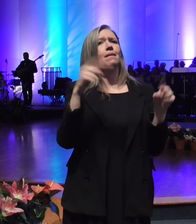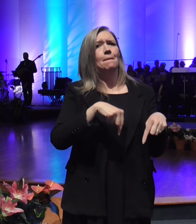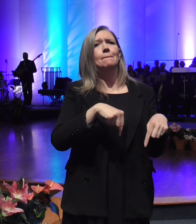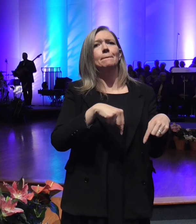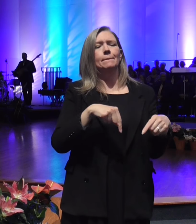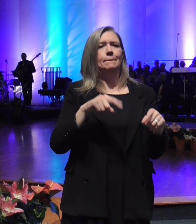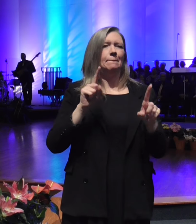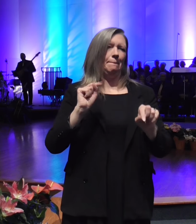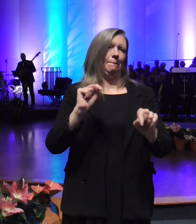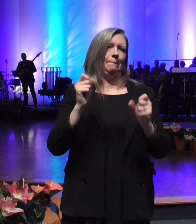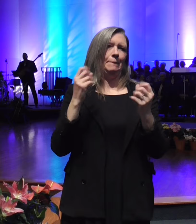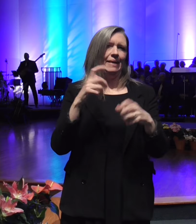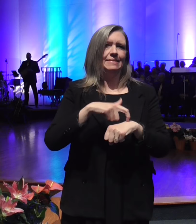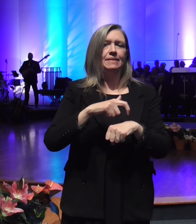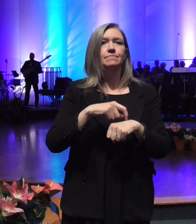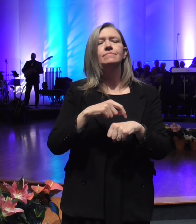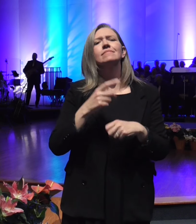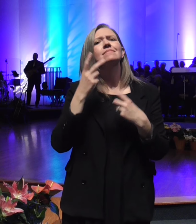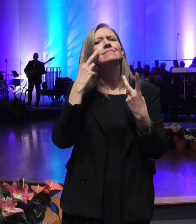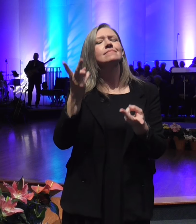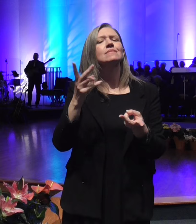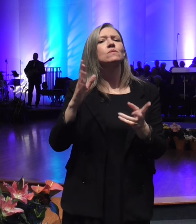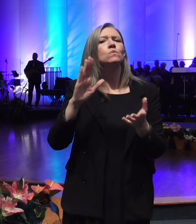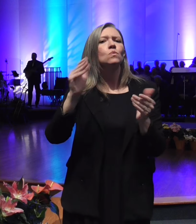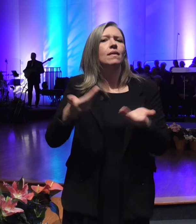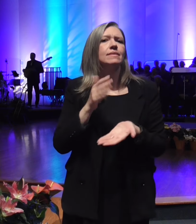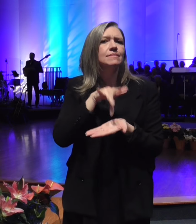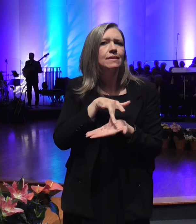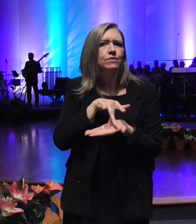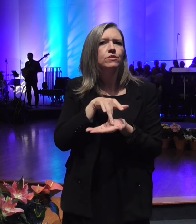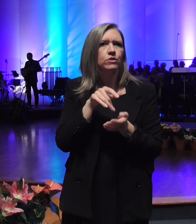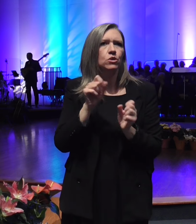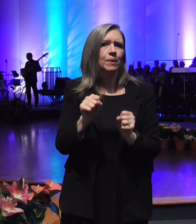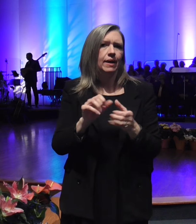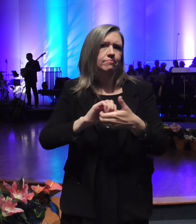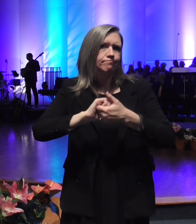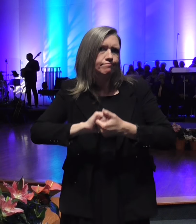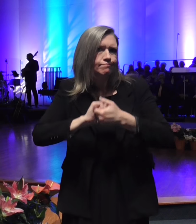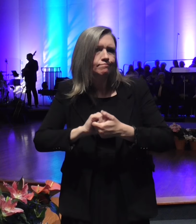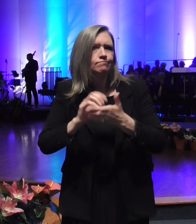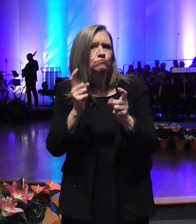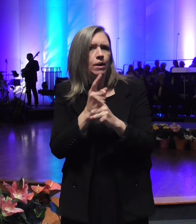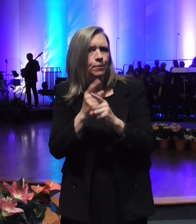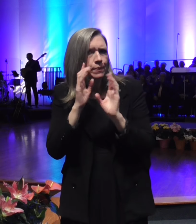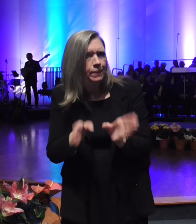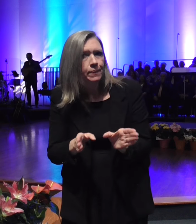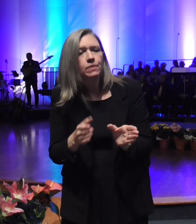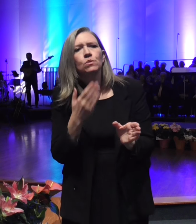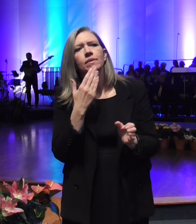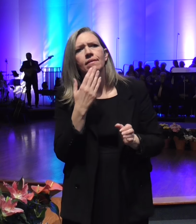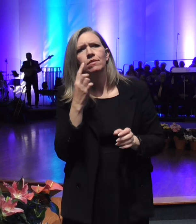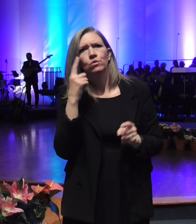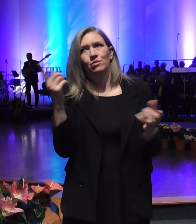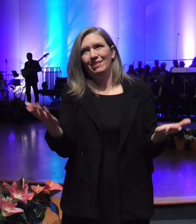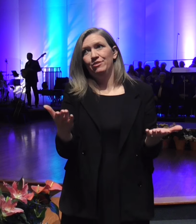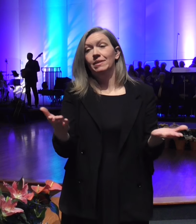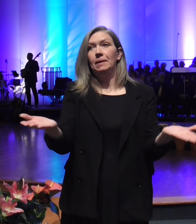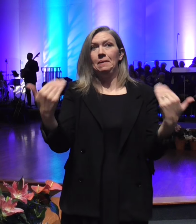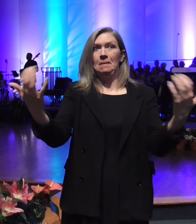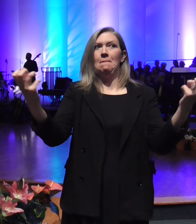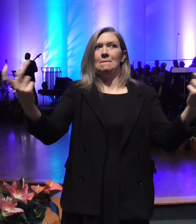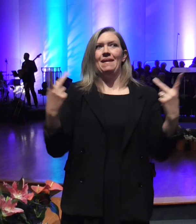many times. Please stop by the Welcome Center before you go so we can welcome you properly. And we're so grateful for your presence here. Come back, come